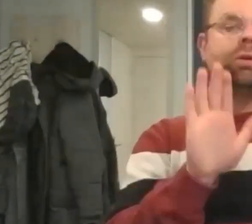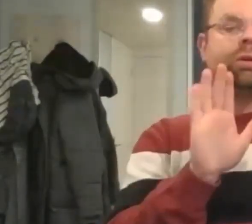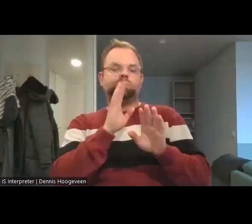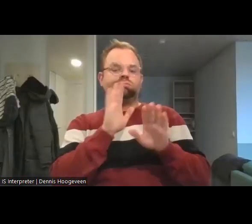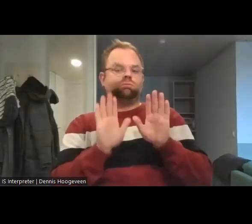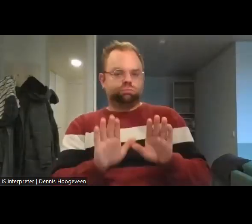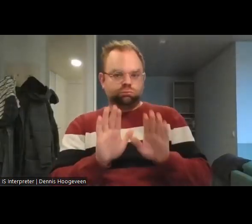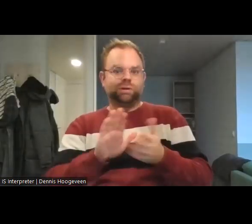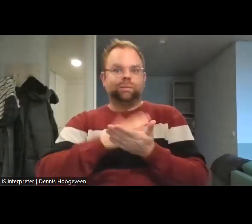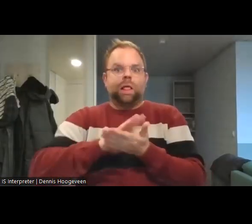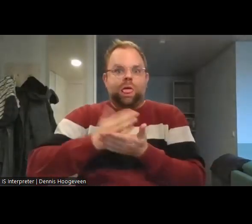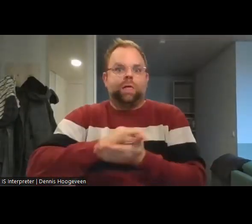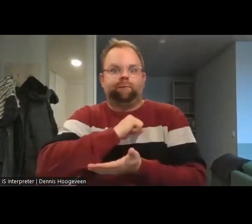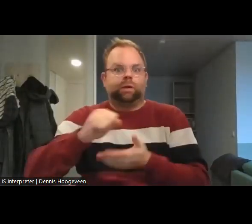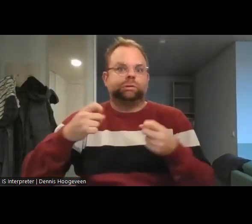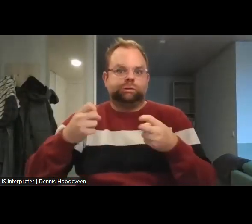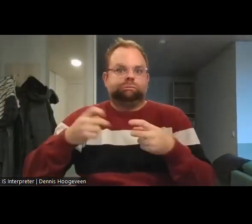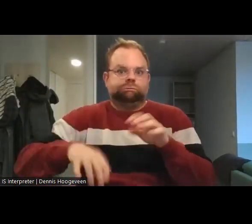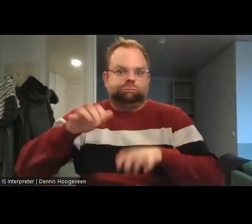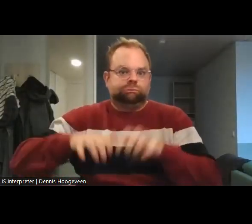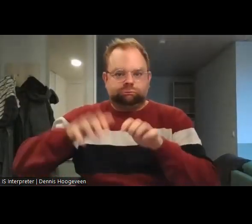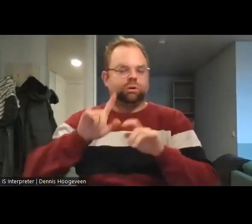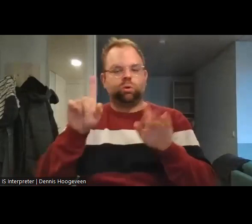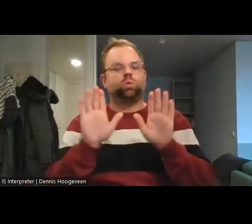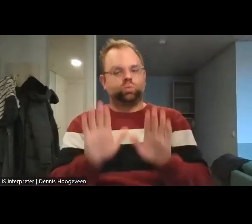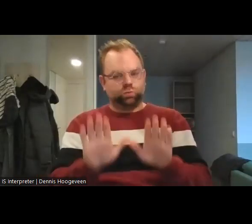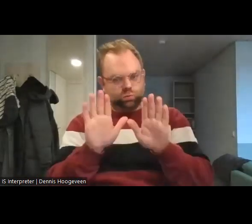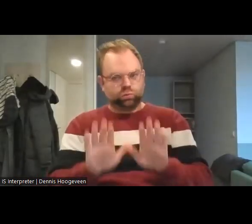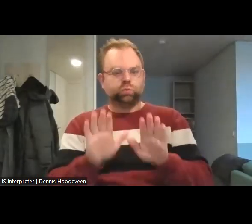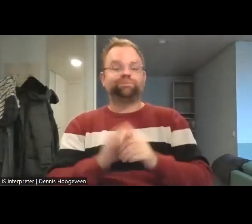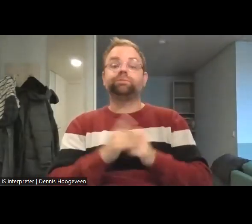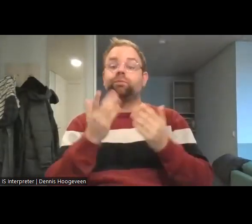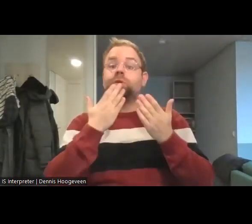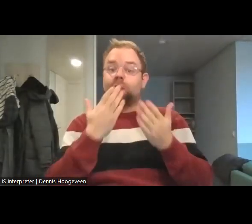Thank you, Alexandra. This is Ricardo speaking again.